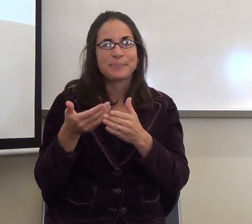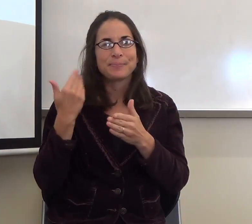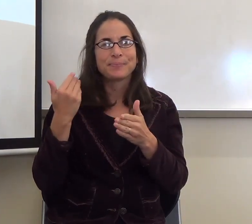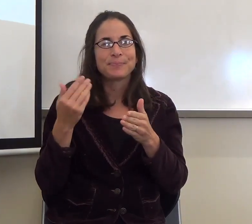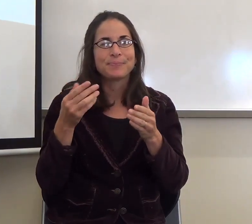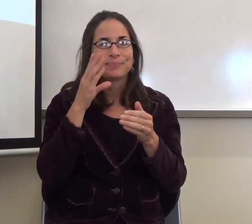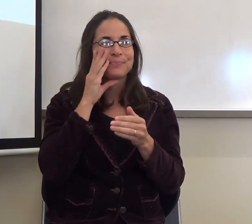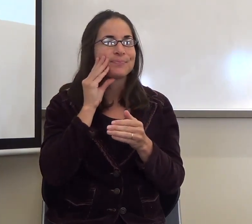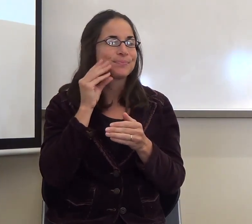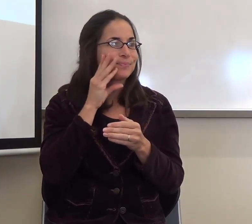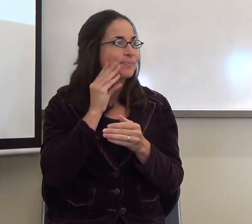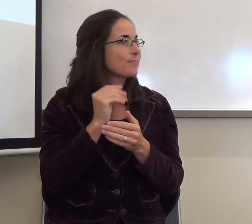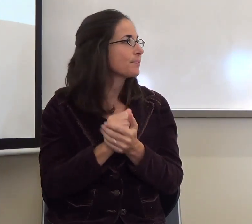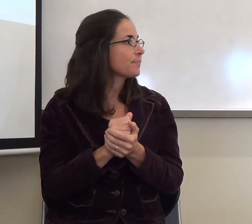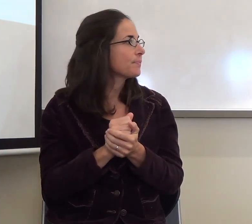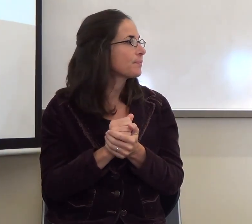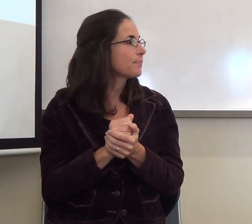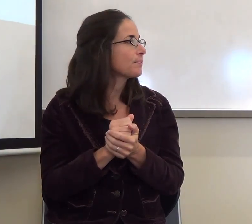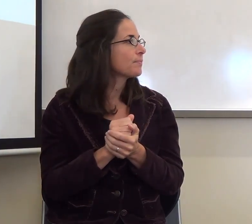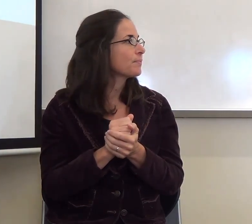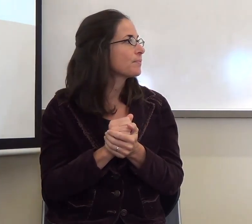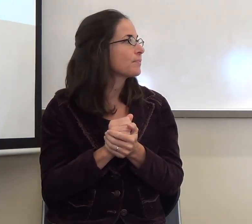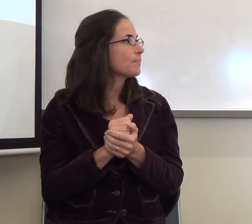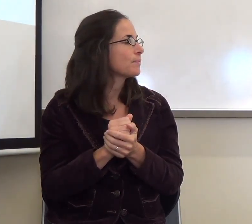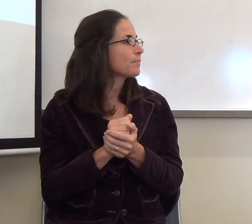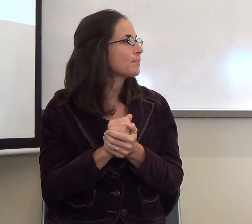I was interested in the number of people on the midterm